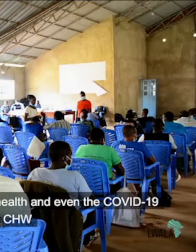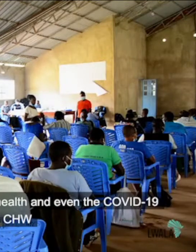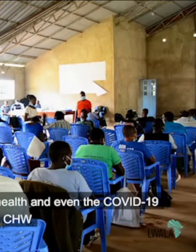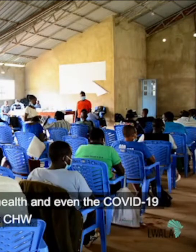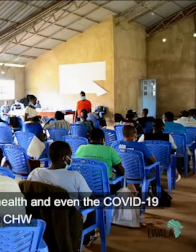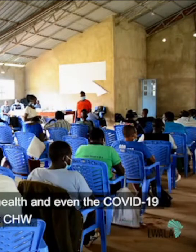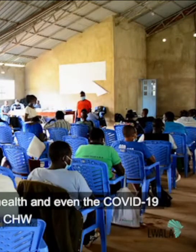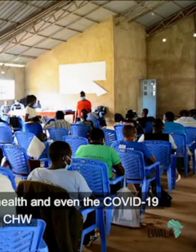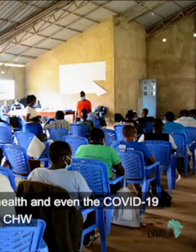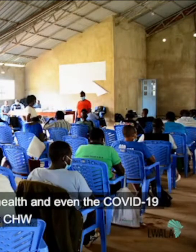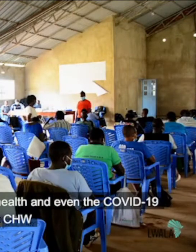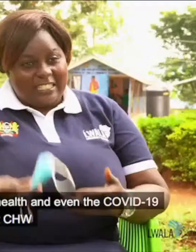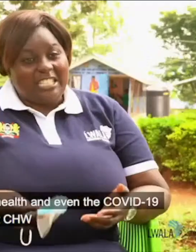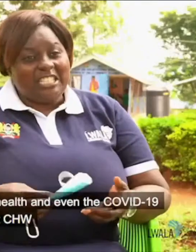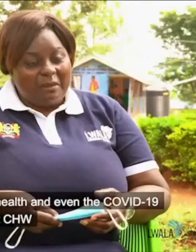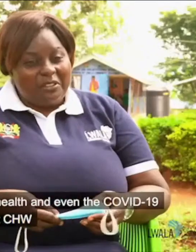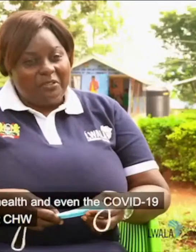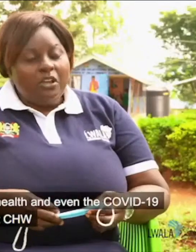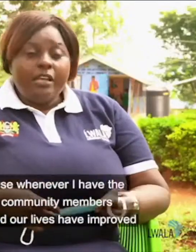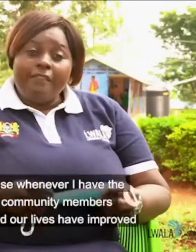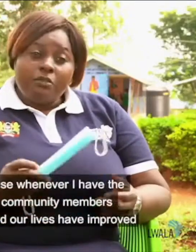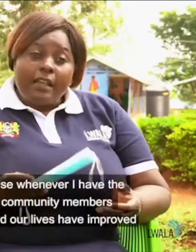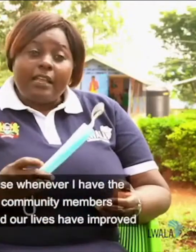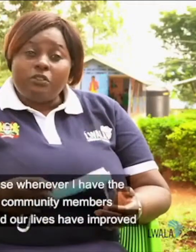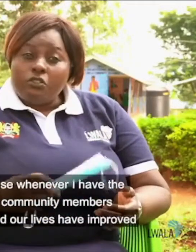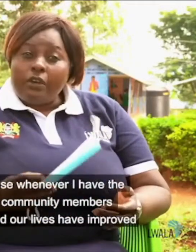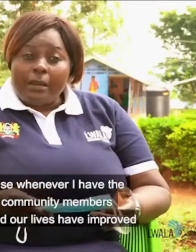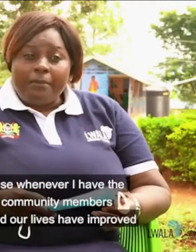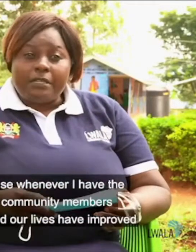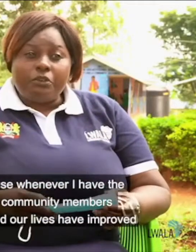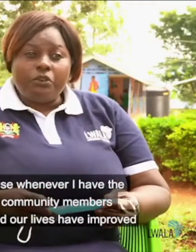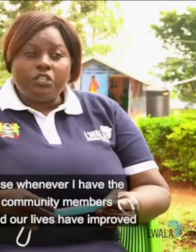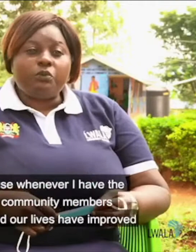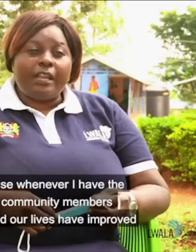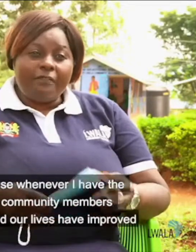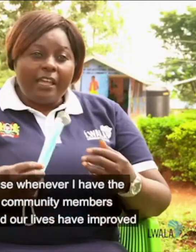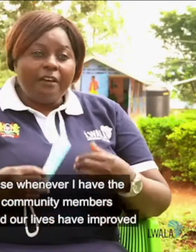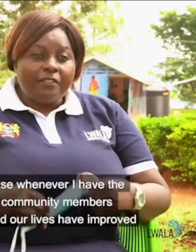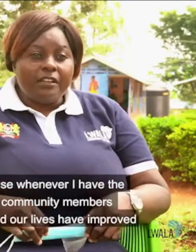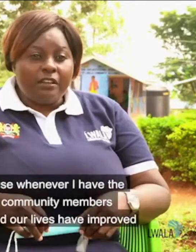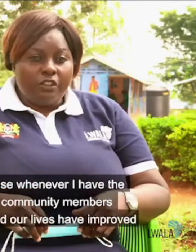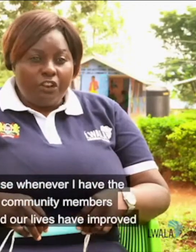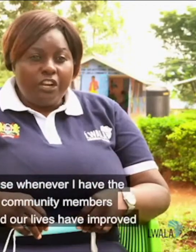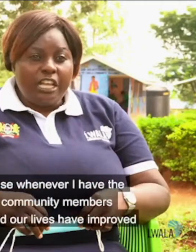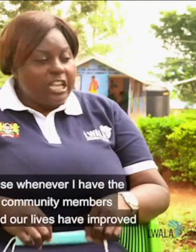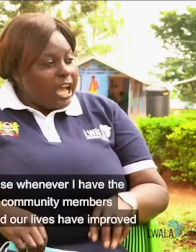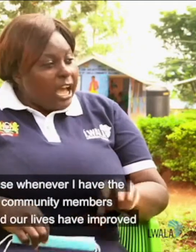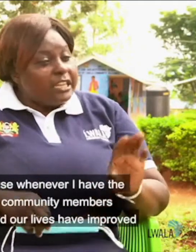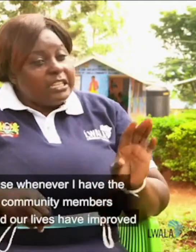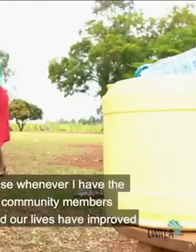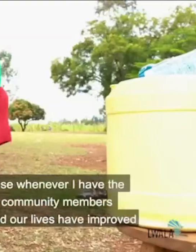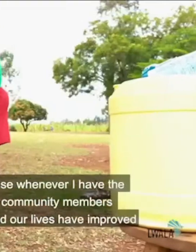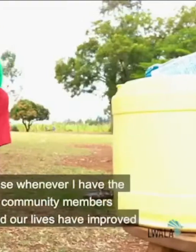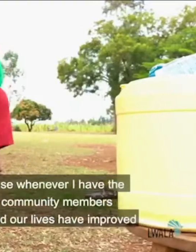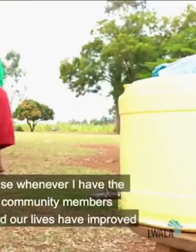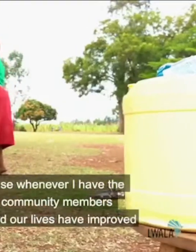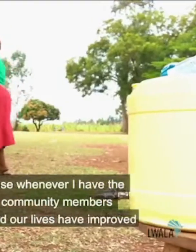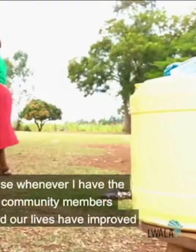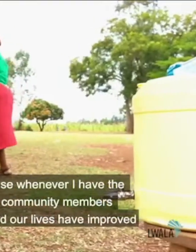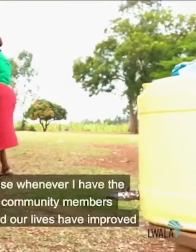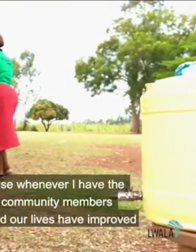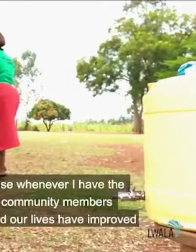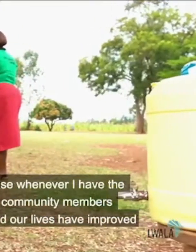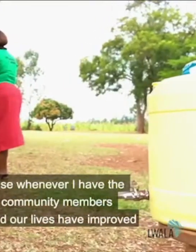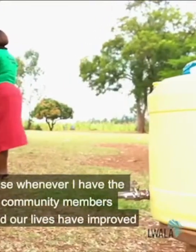a respondent CHW. And this one has also helped us, because whenever I have the knowledge, I disseminate to the